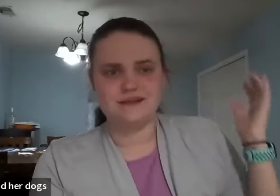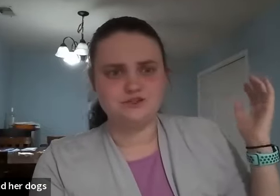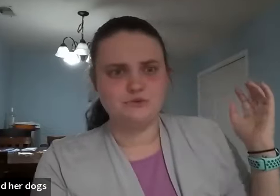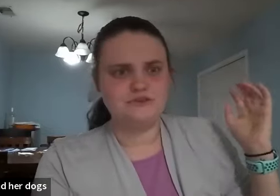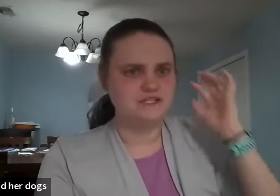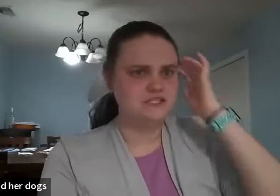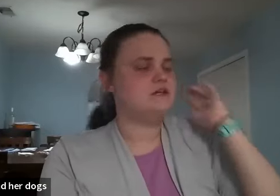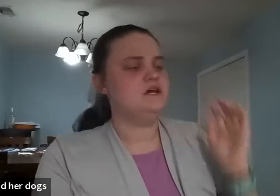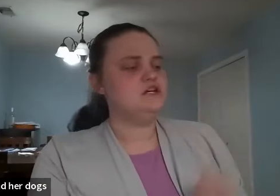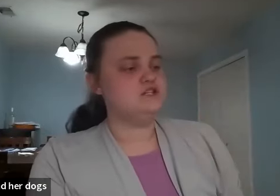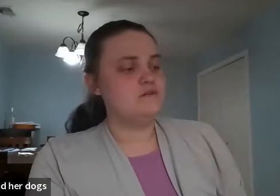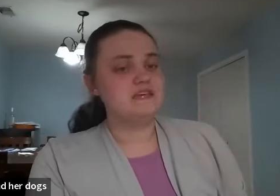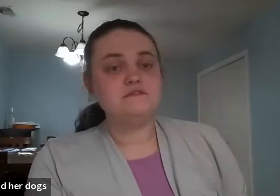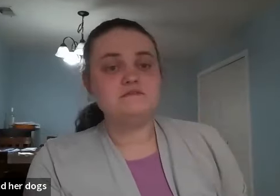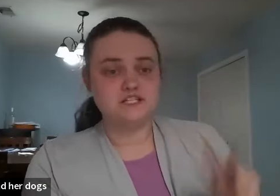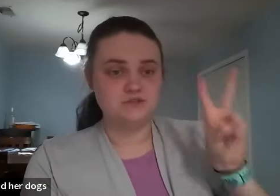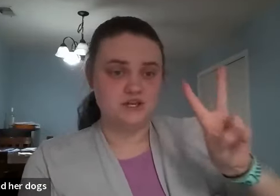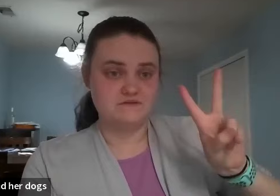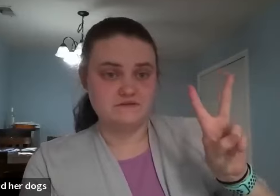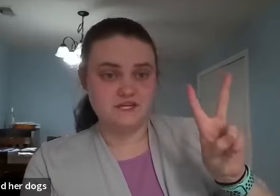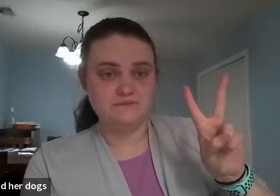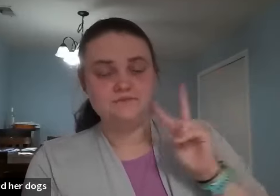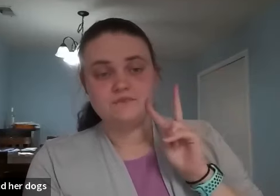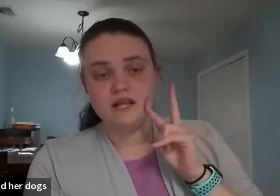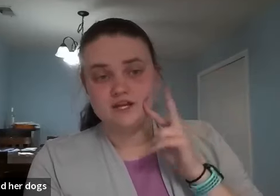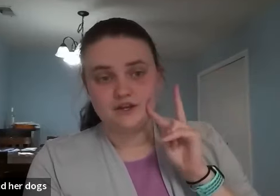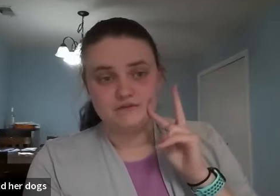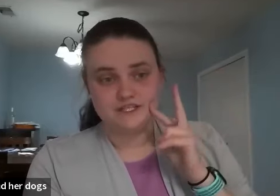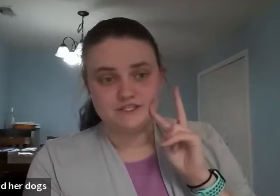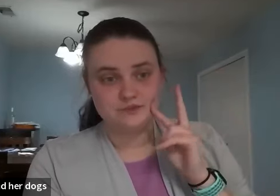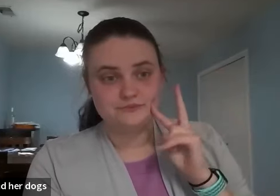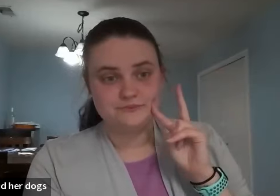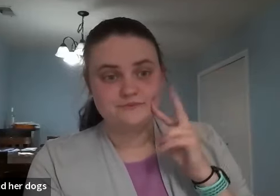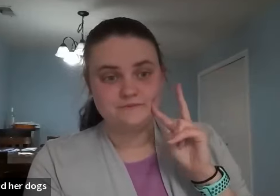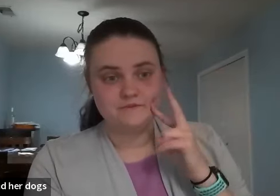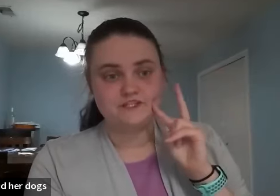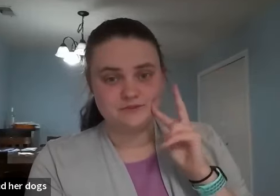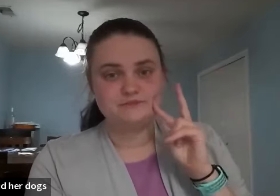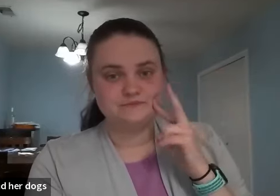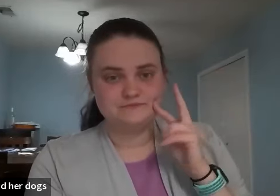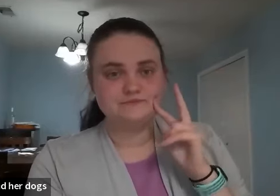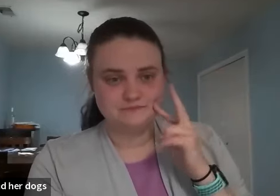kind of short with veggies. So the sign for vegetables, you're gonna have a V and you're gonna go vegetable, vegetable. Mm-hmm.